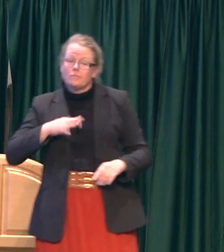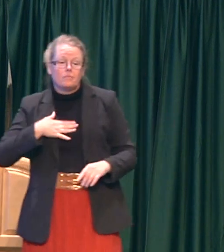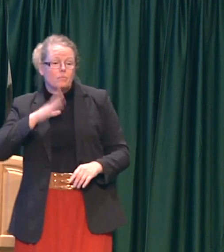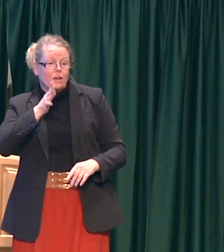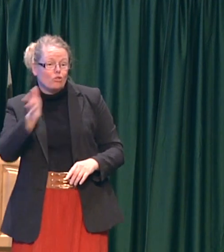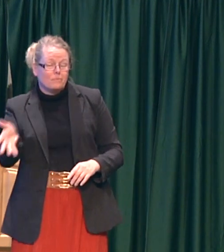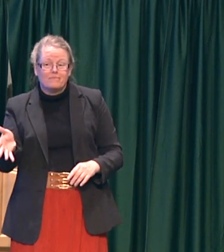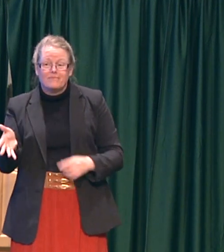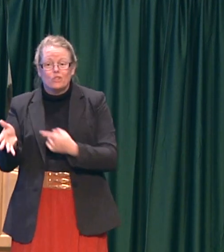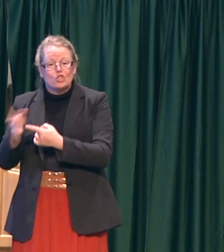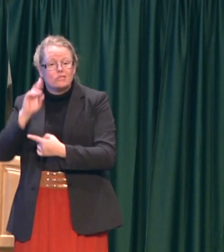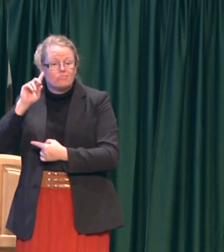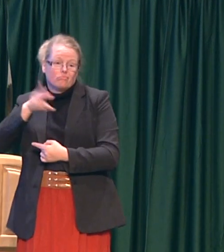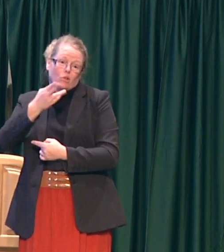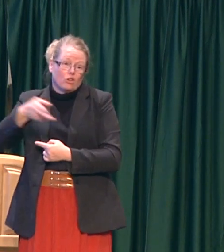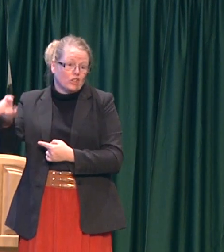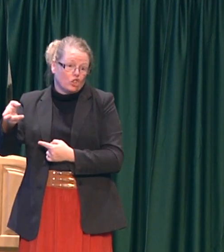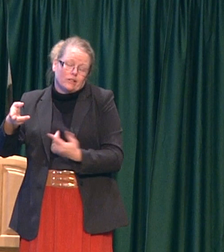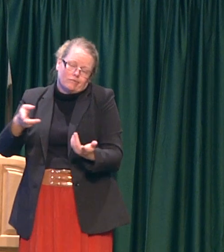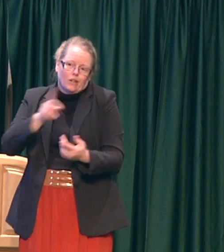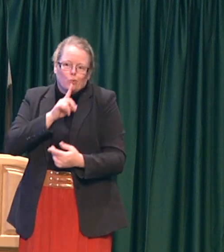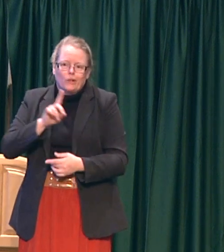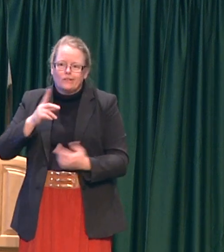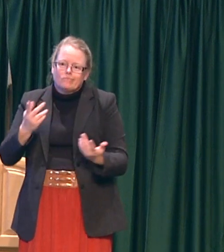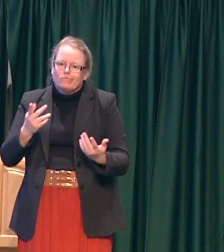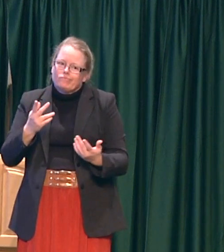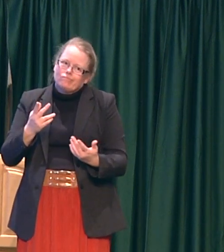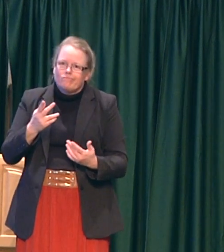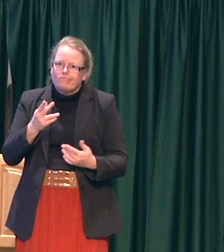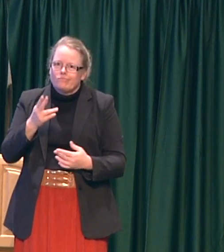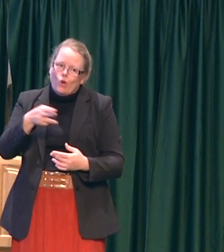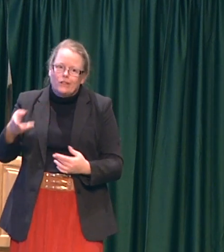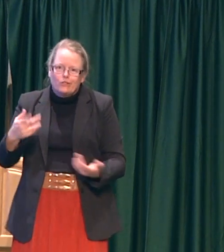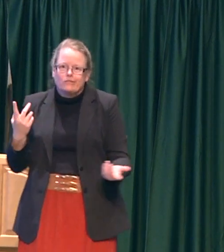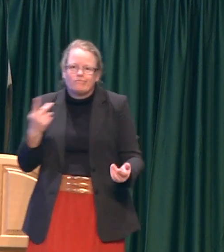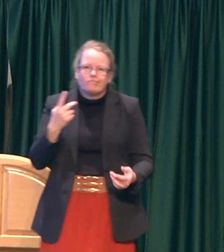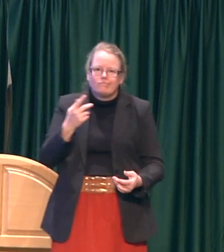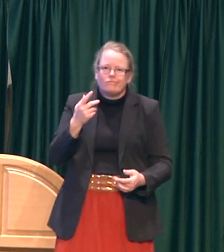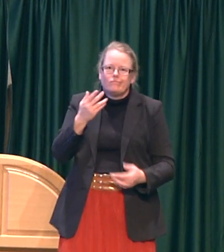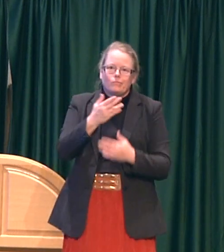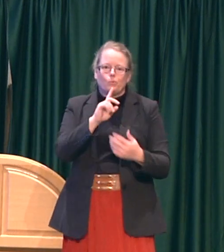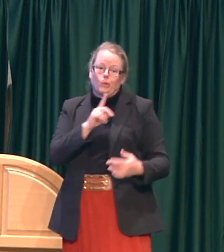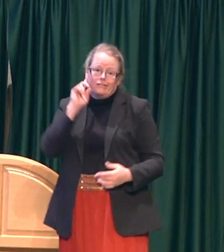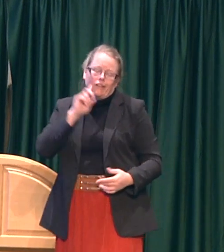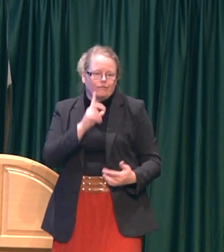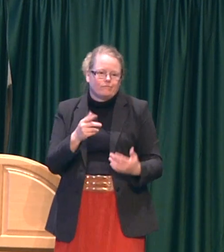And so that could be something that's beneficial not only for the deaf community, but also for my grandmother, who is rather hard